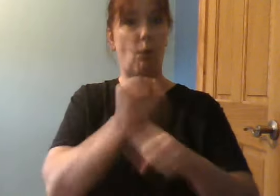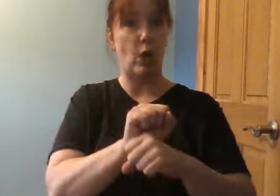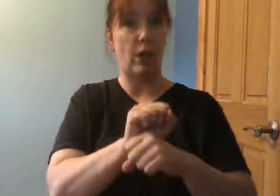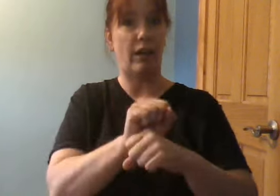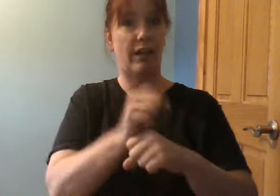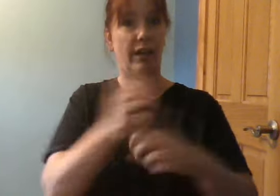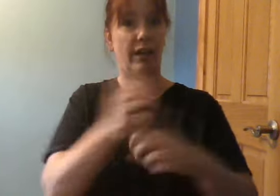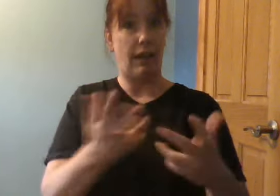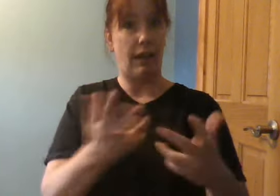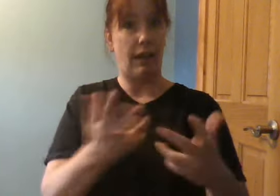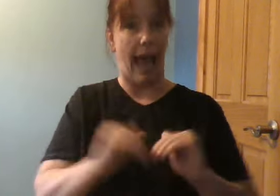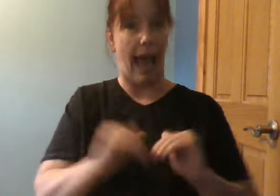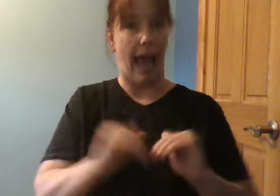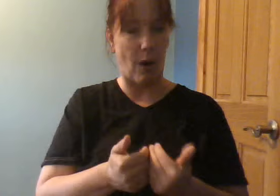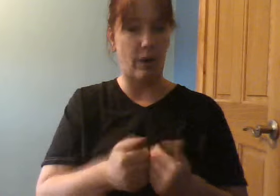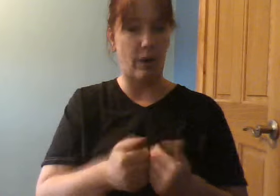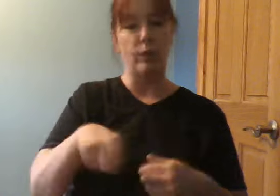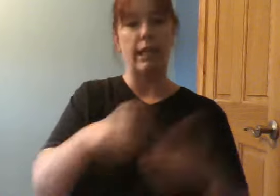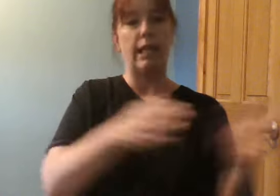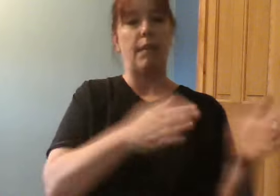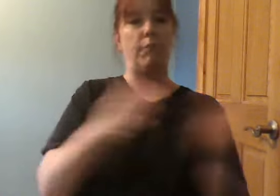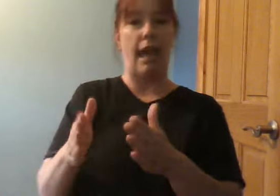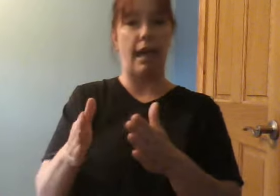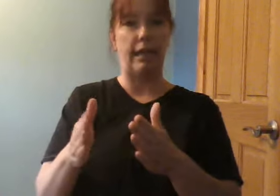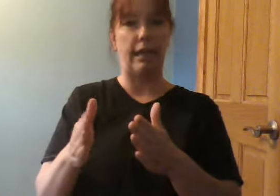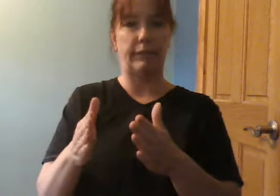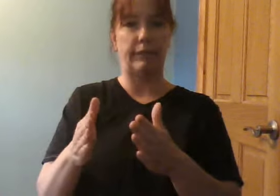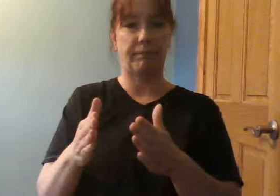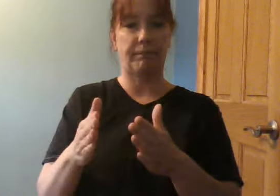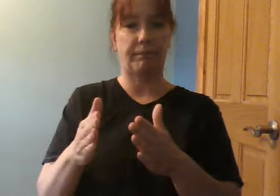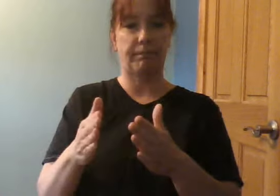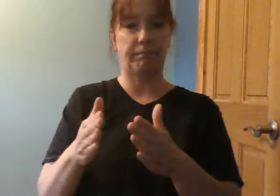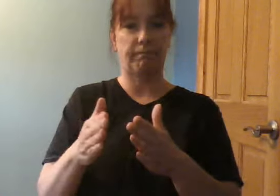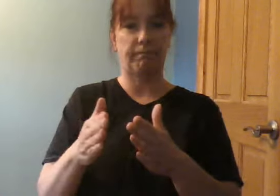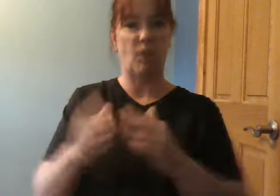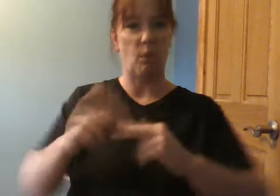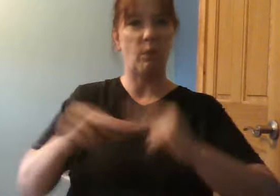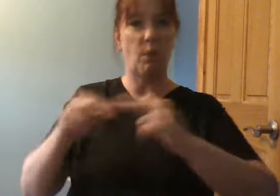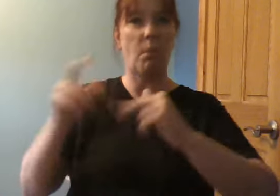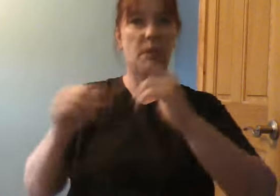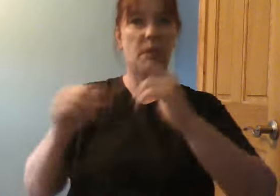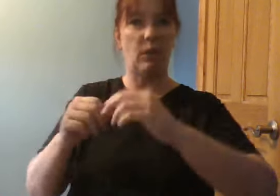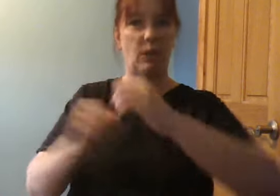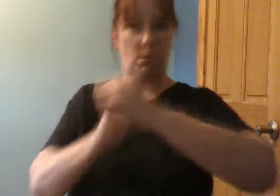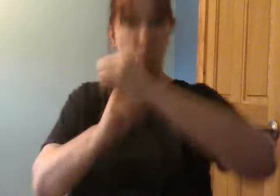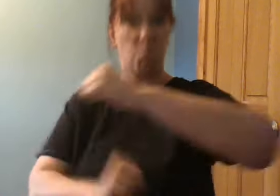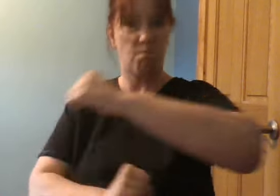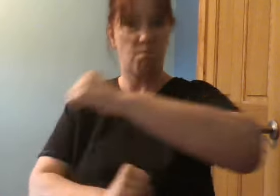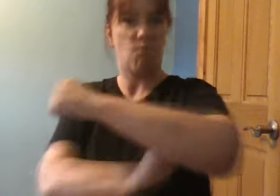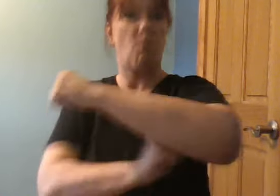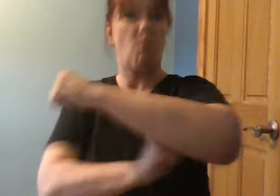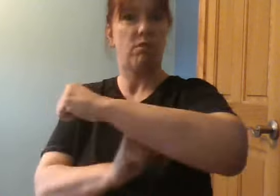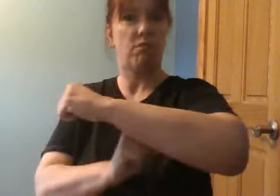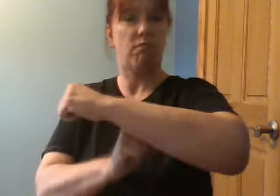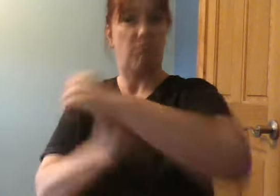to. We need a plan, which is we're going to build this as an infrastructure for everybody to use and solve all of these problems.